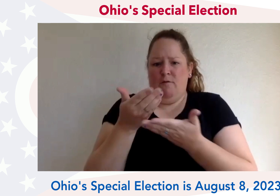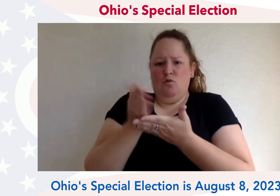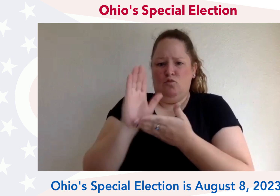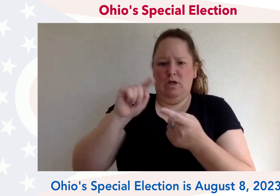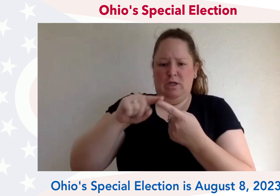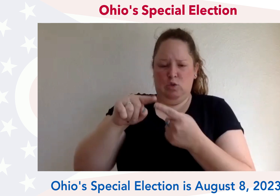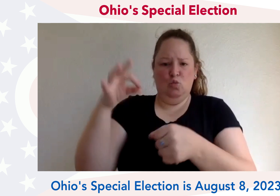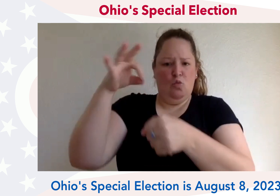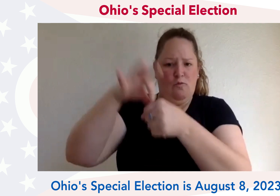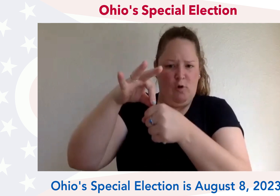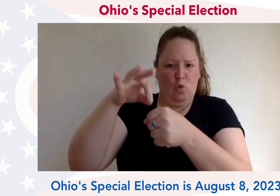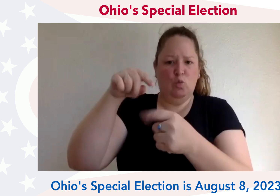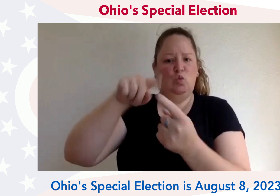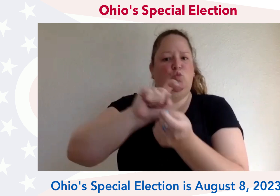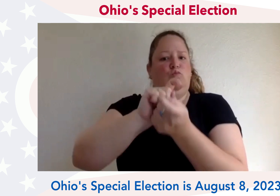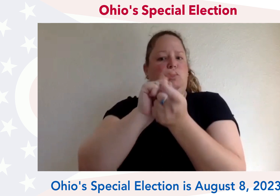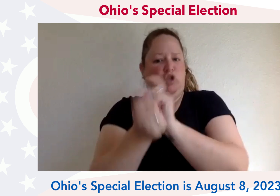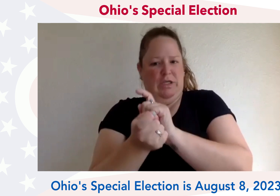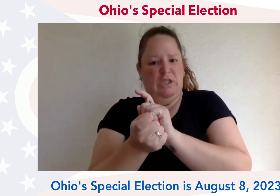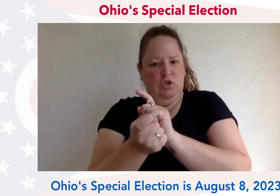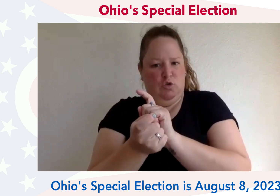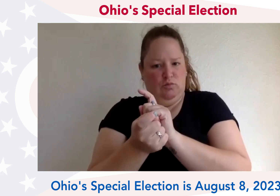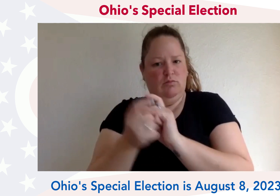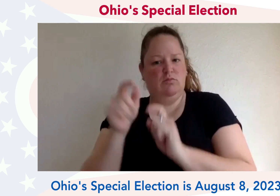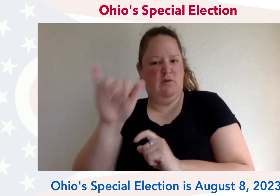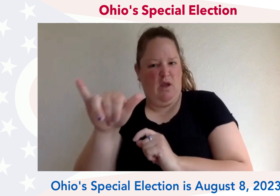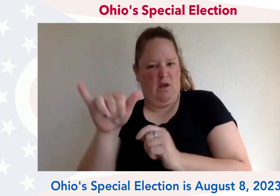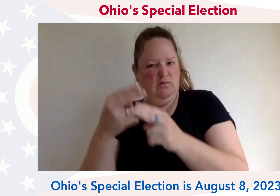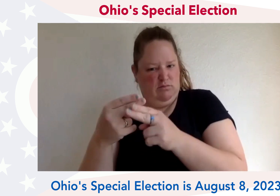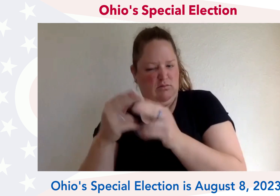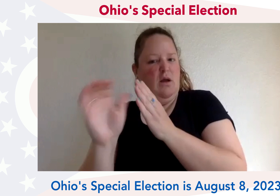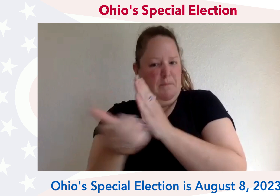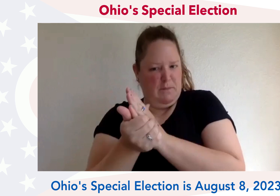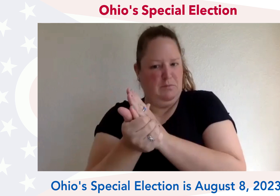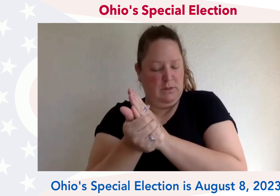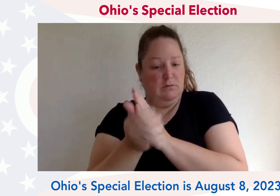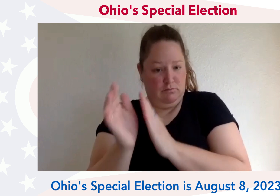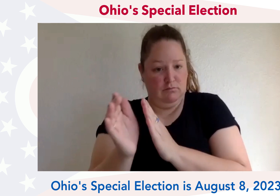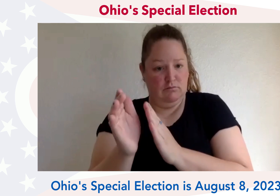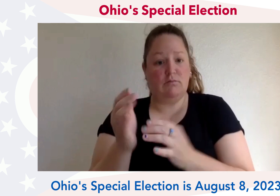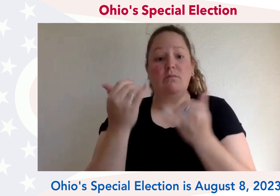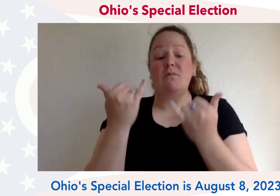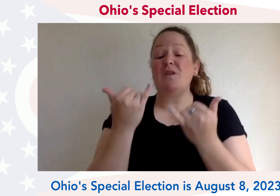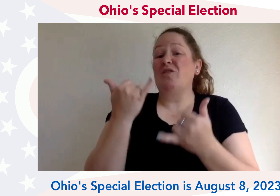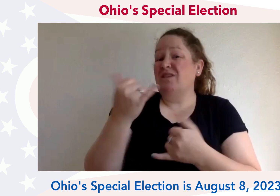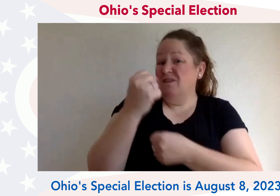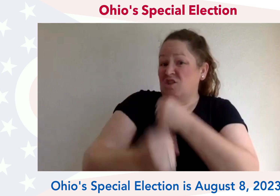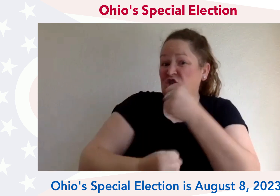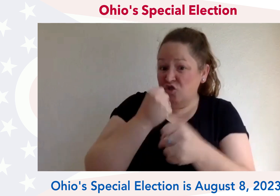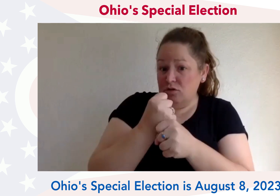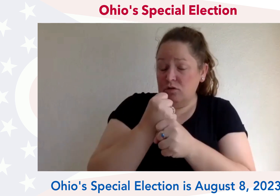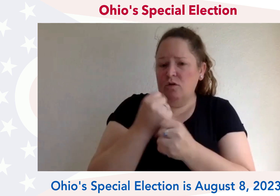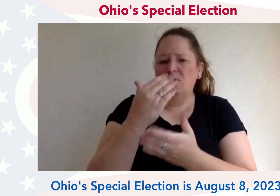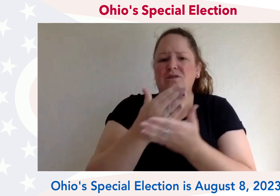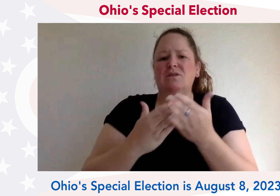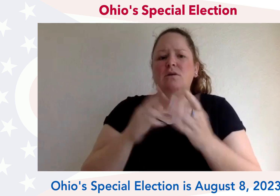Ohio's citizens have the right to vote to change the Constitution or add an amendment.